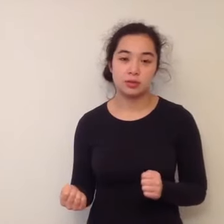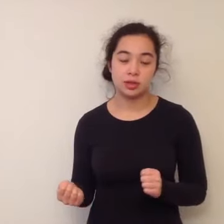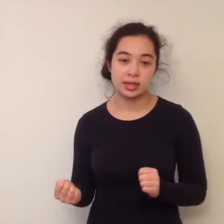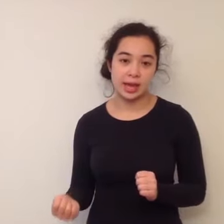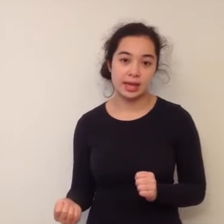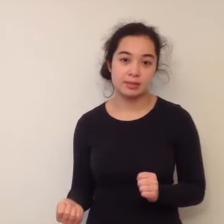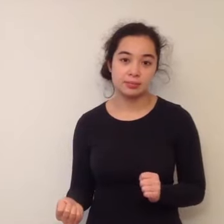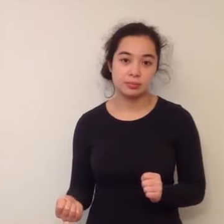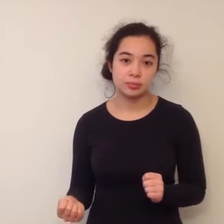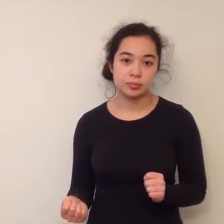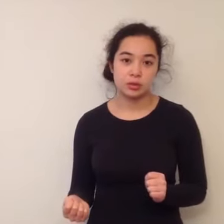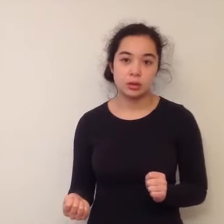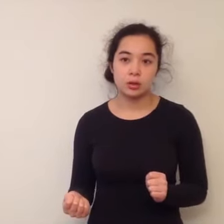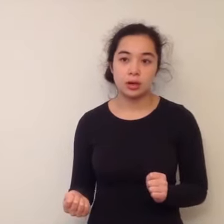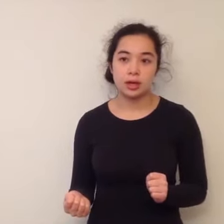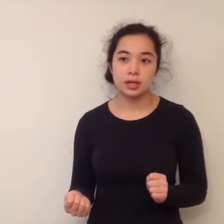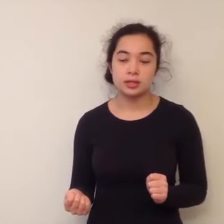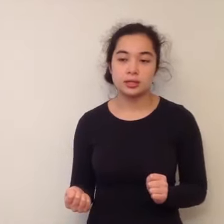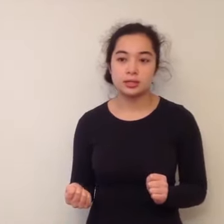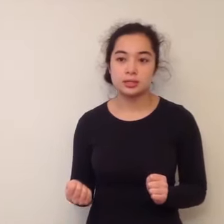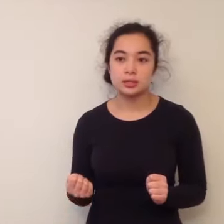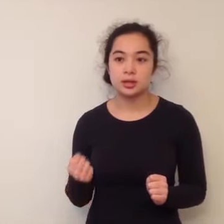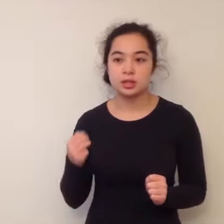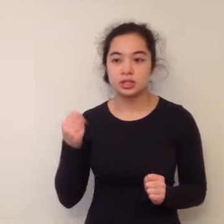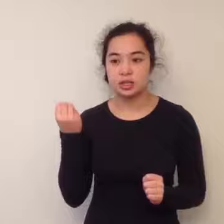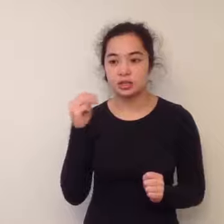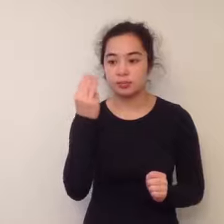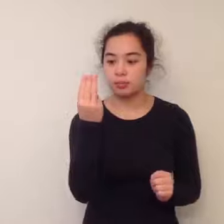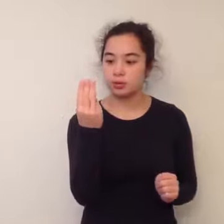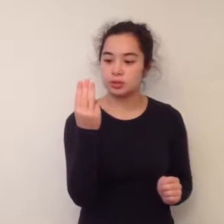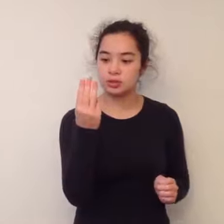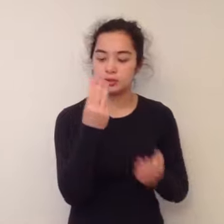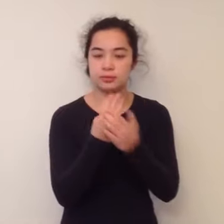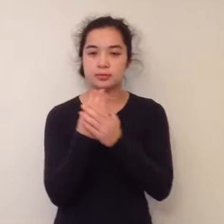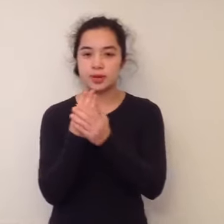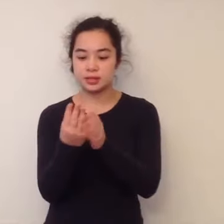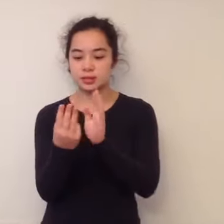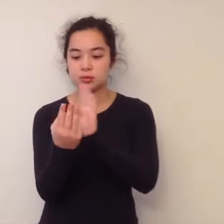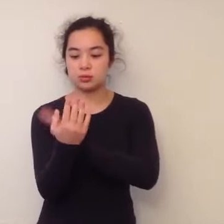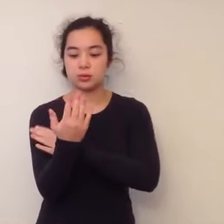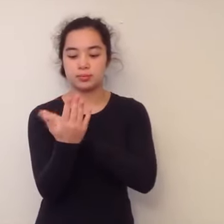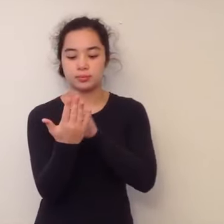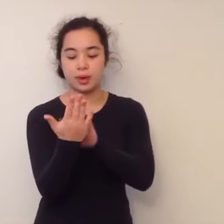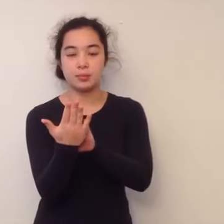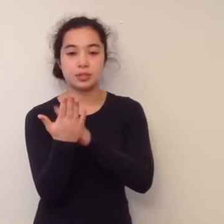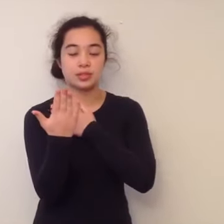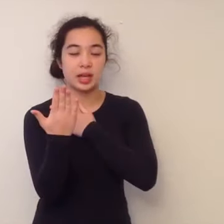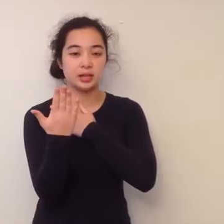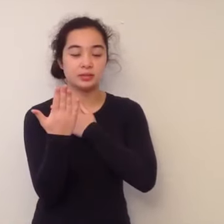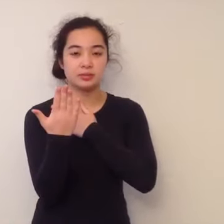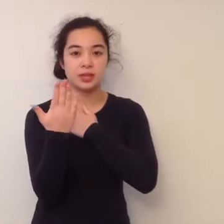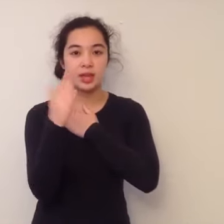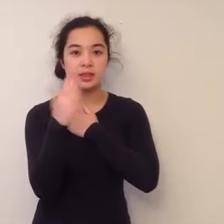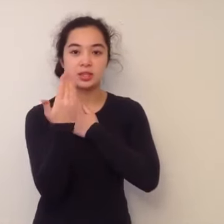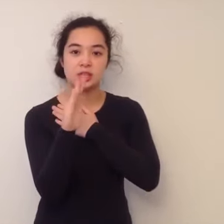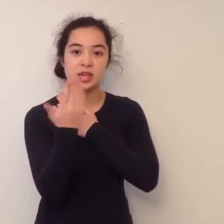the day and then face your palm to yourself and then shake